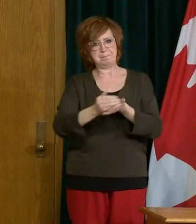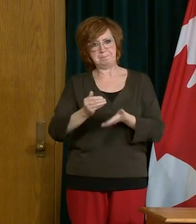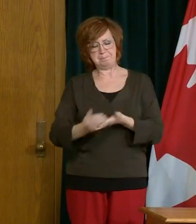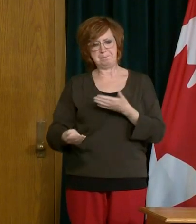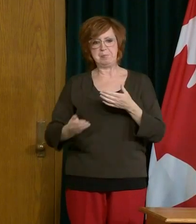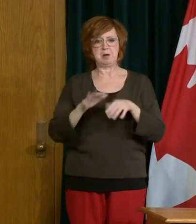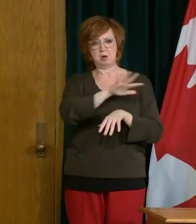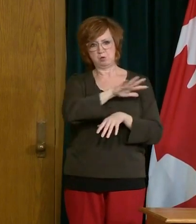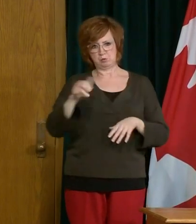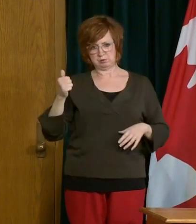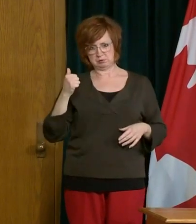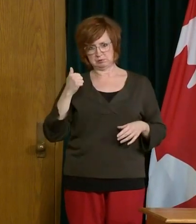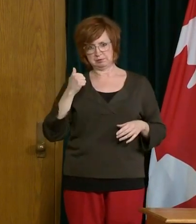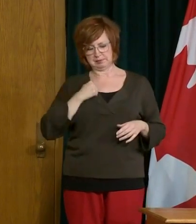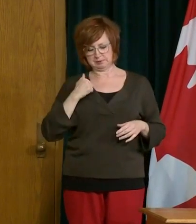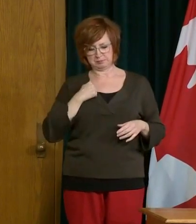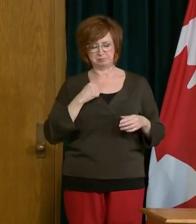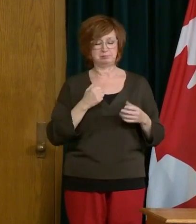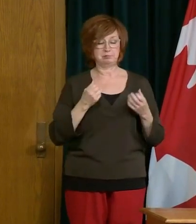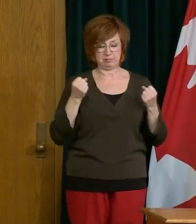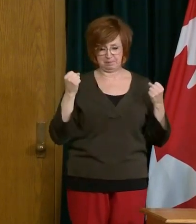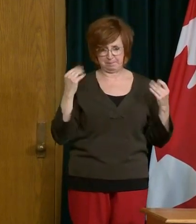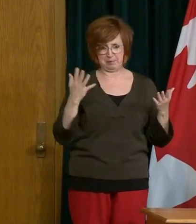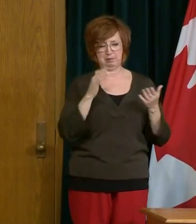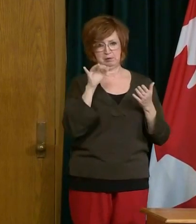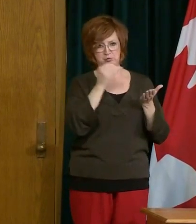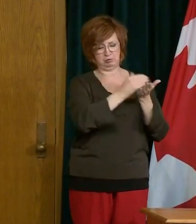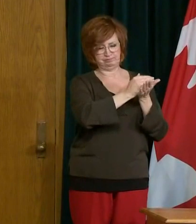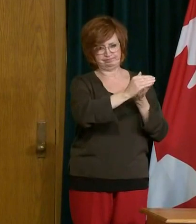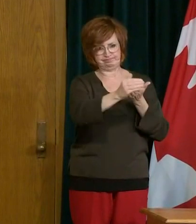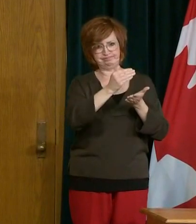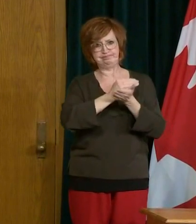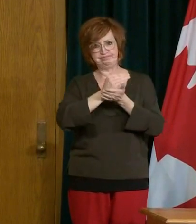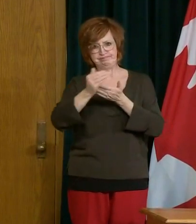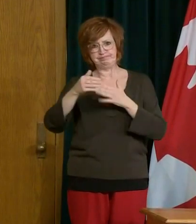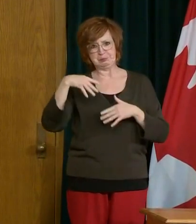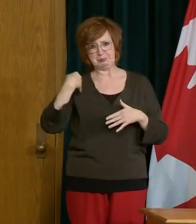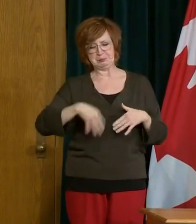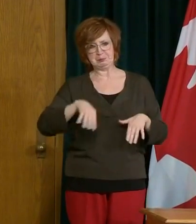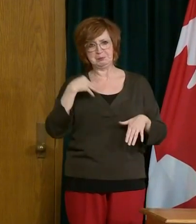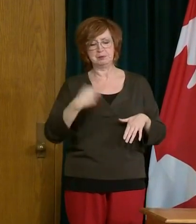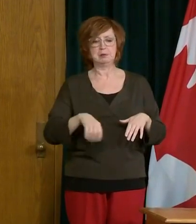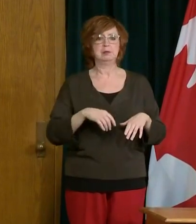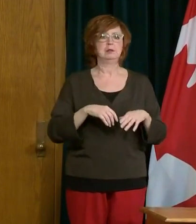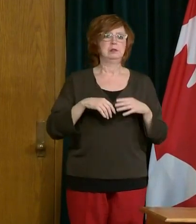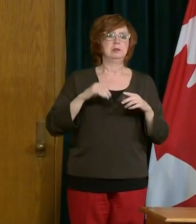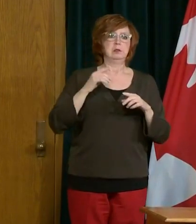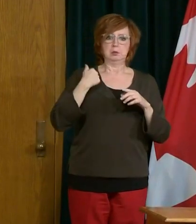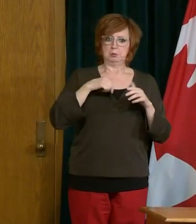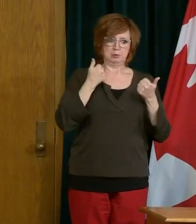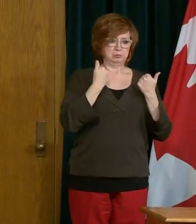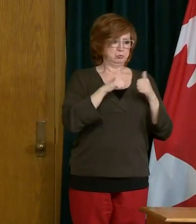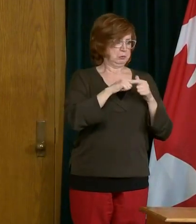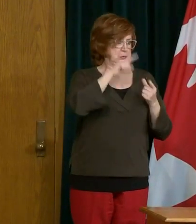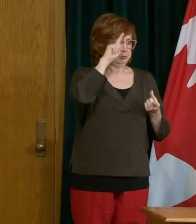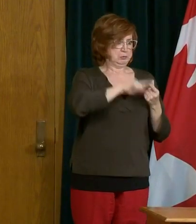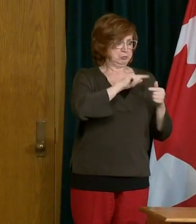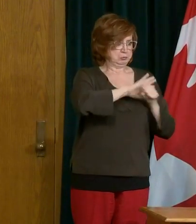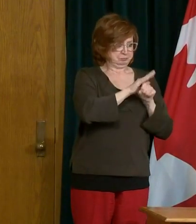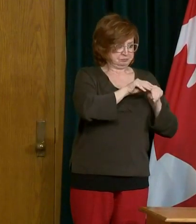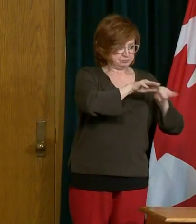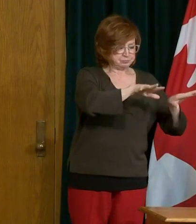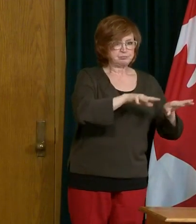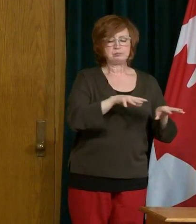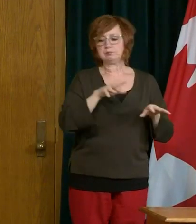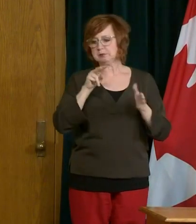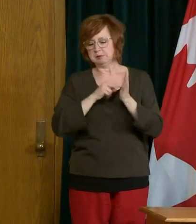And of course, there have been huge job losses everywhere as a result of the measures that have been taken to control this pandemic. While